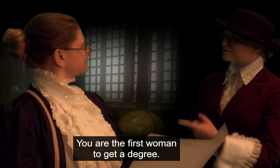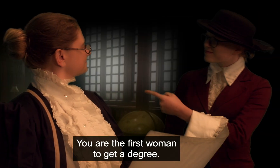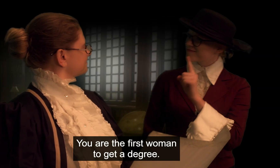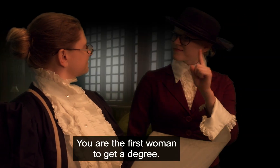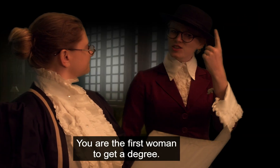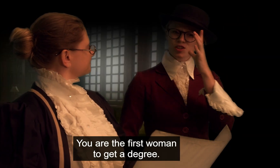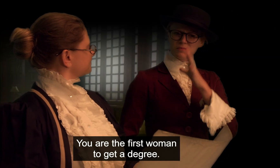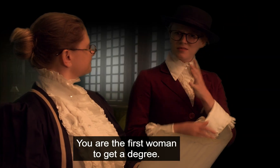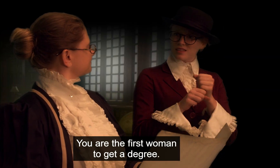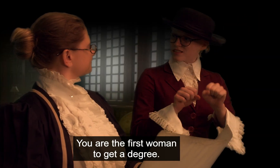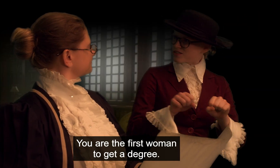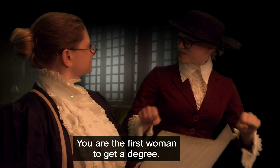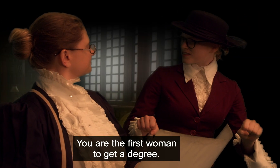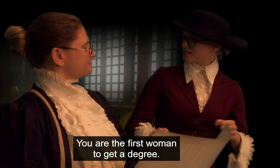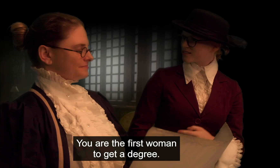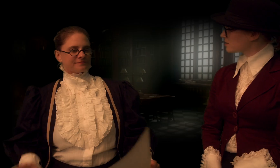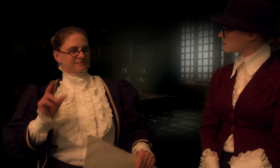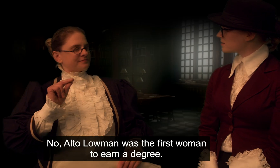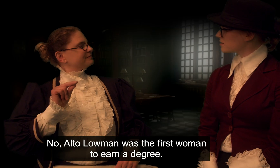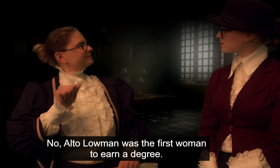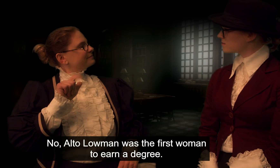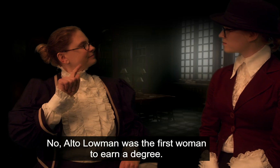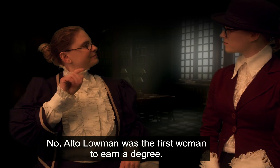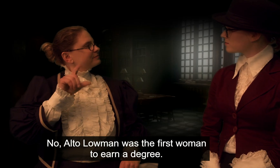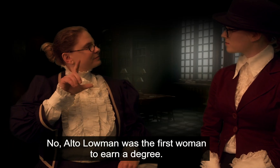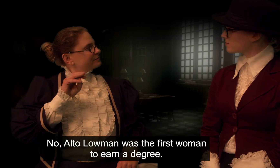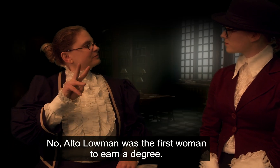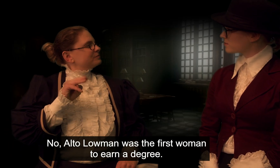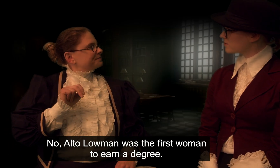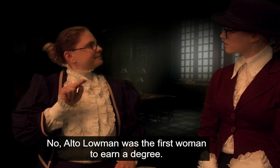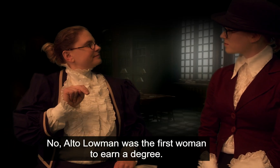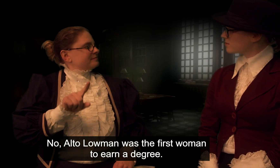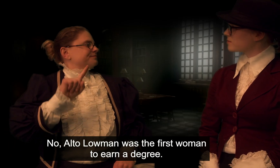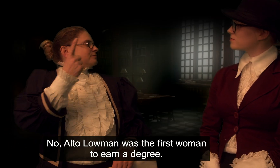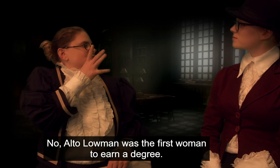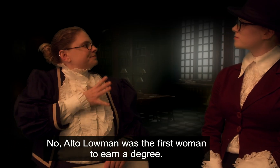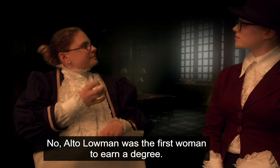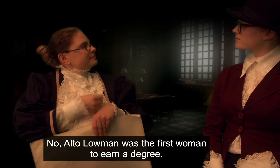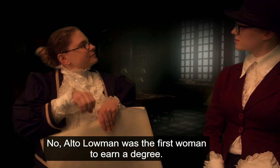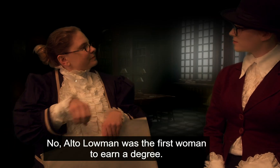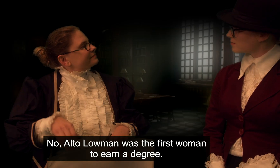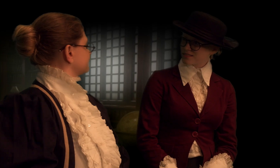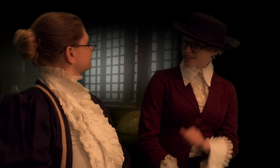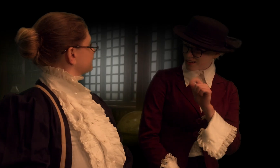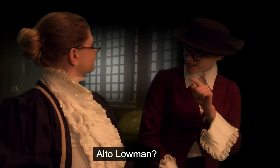You are the first woman to get a degree. No, Alto Lohman was the first woman to earn a degree.